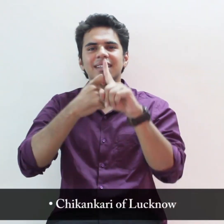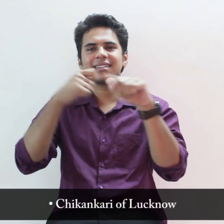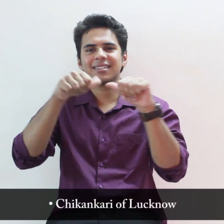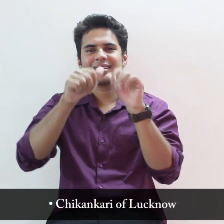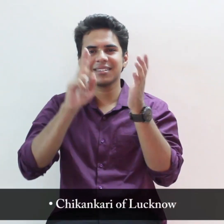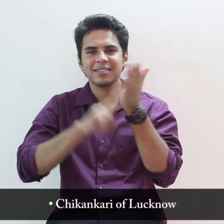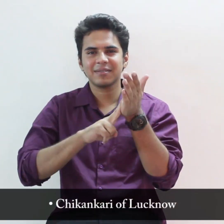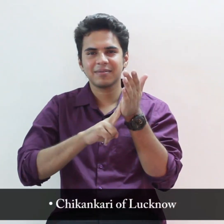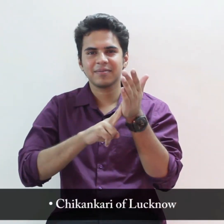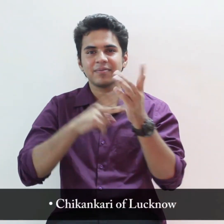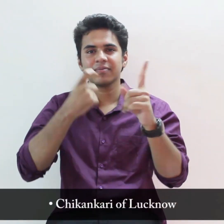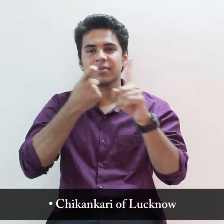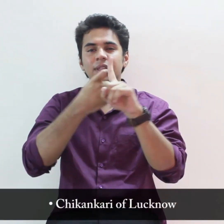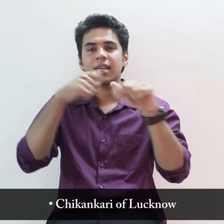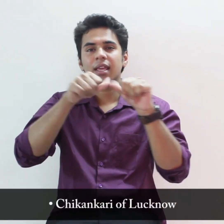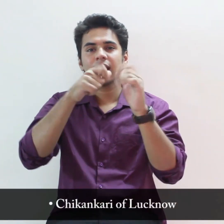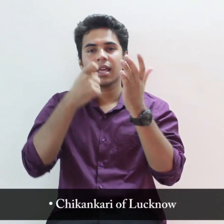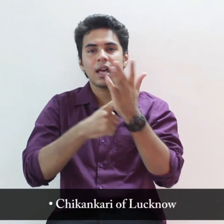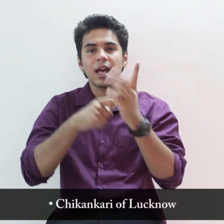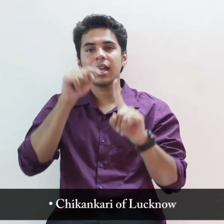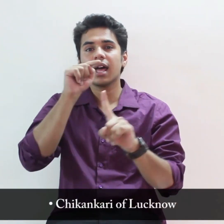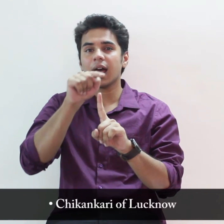Chicken curry of Lucknow.